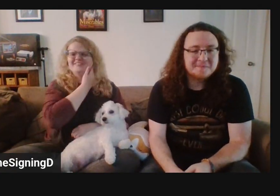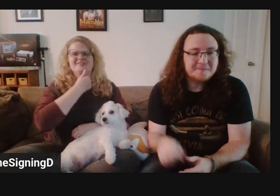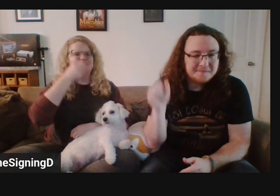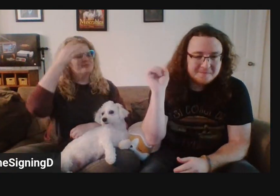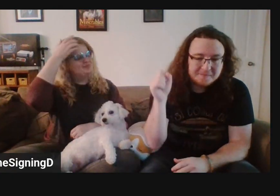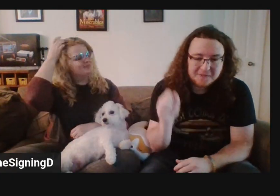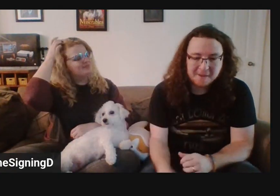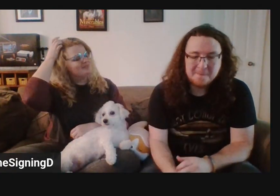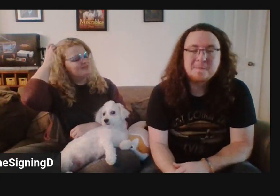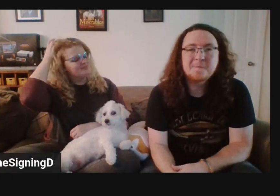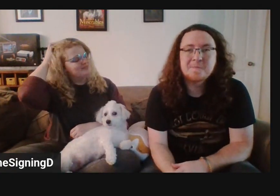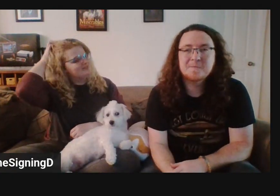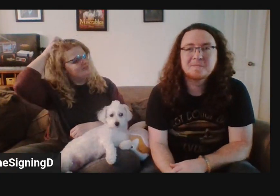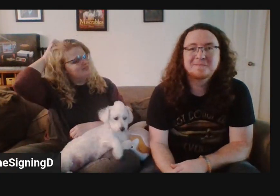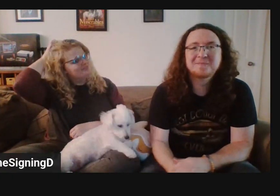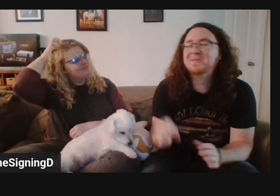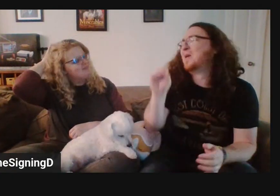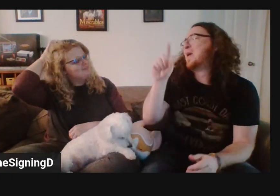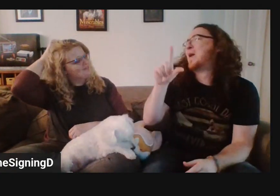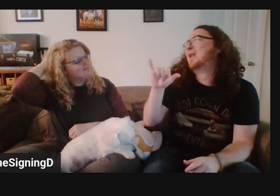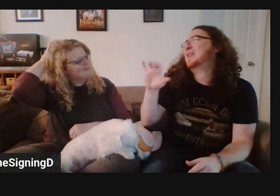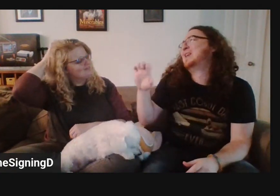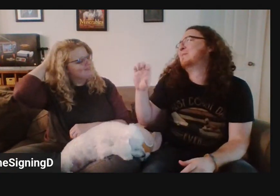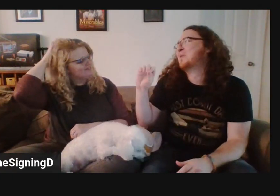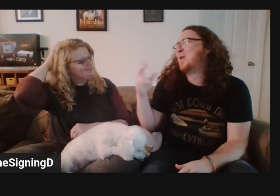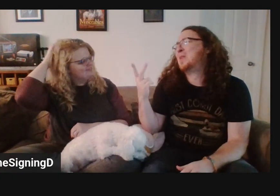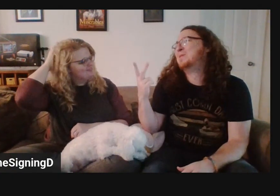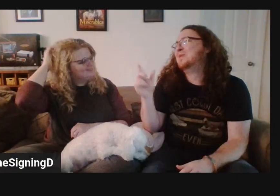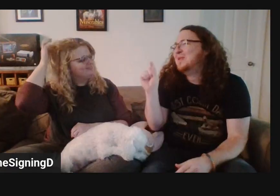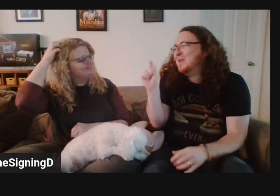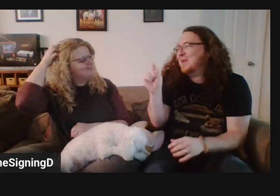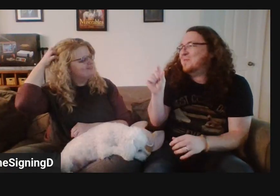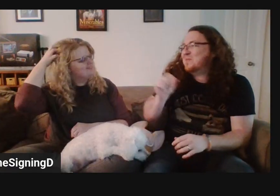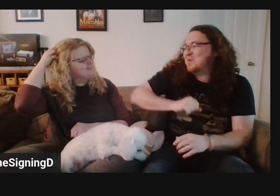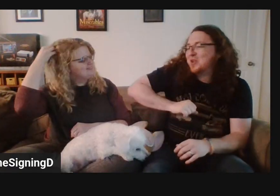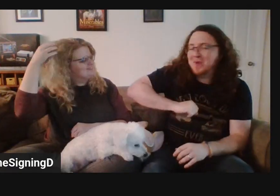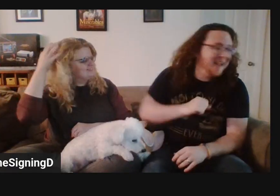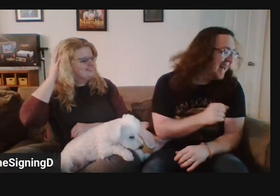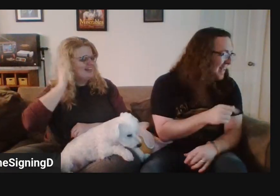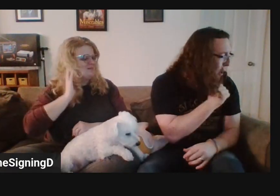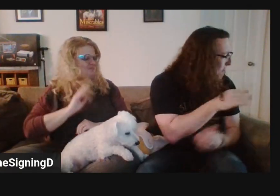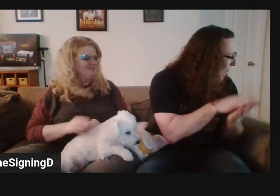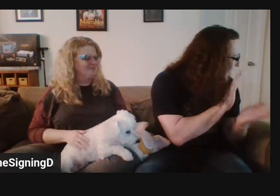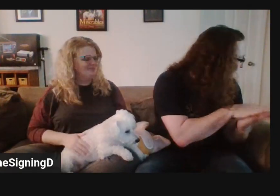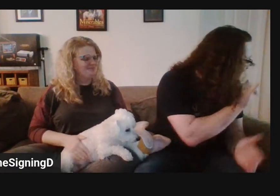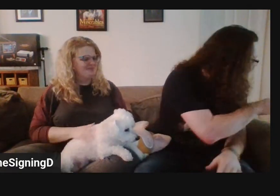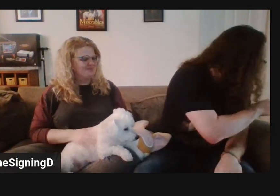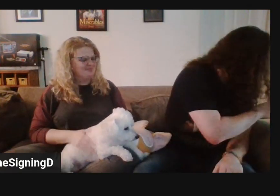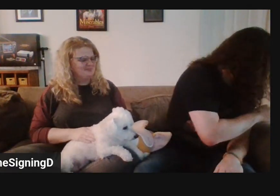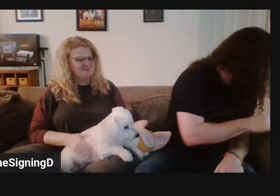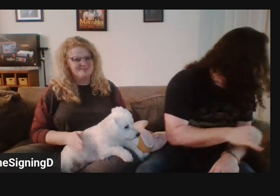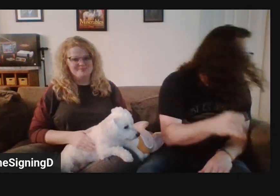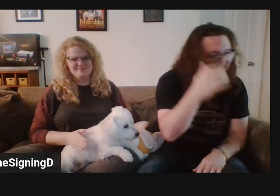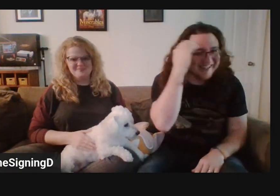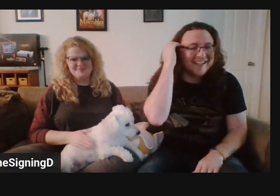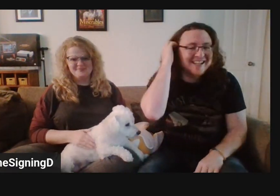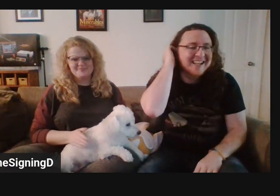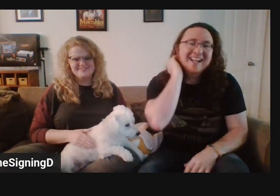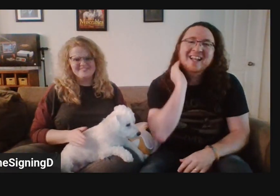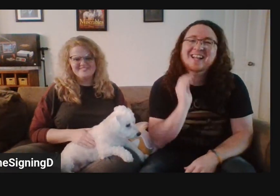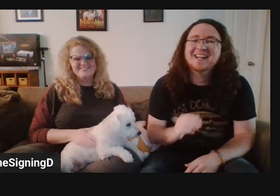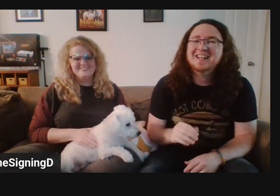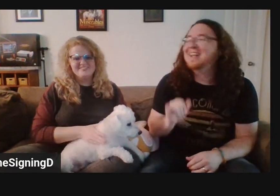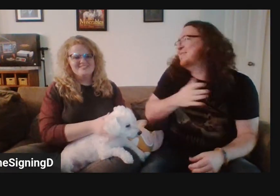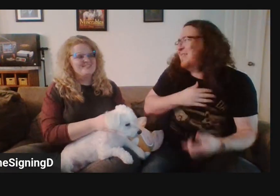Yeah. Ollie. Yeah, little Ollie with his little chicken wing. Don't bark at that. So that's